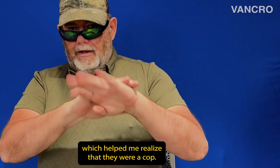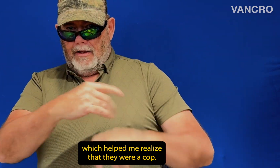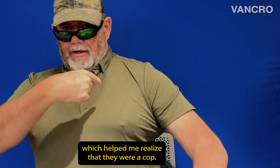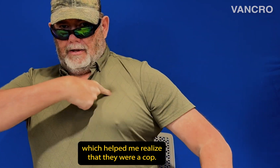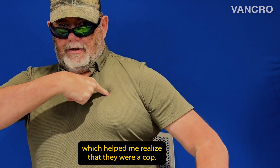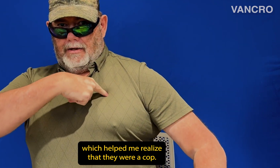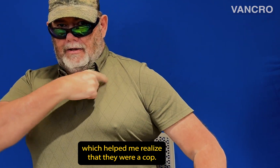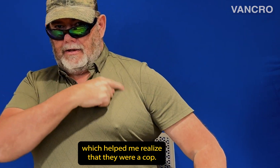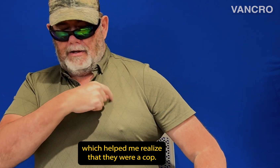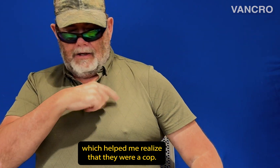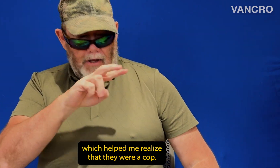that they were a cop.